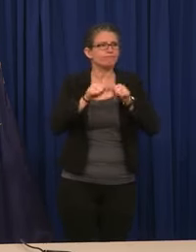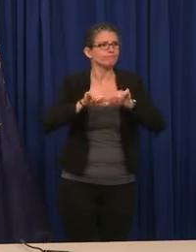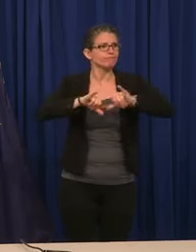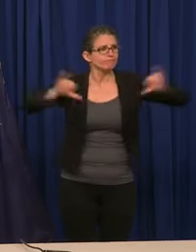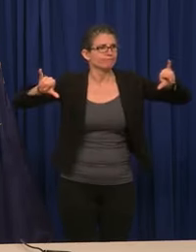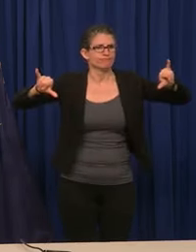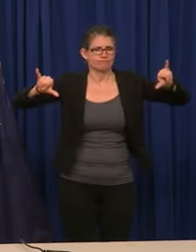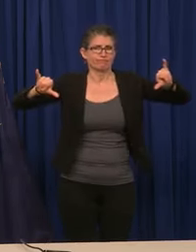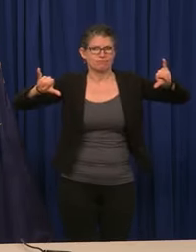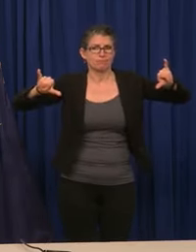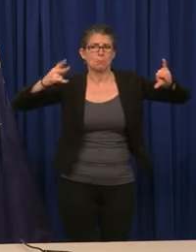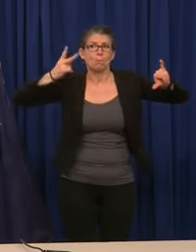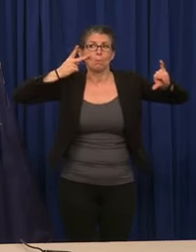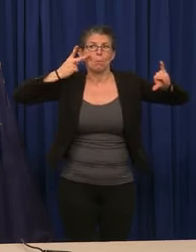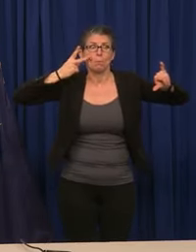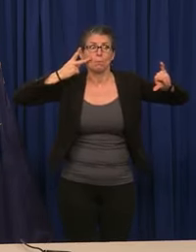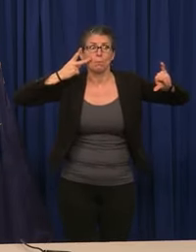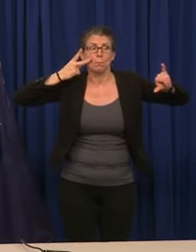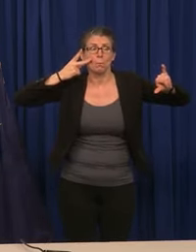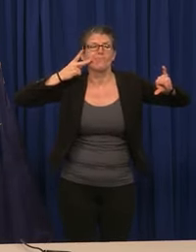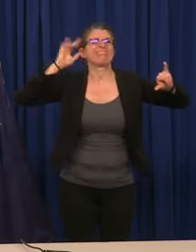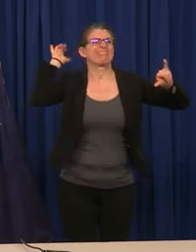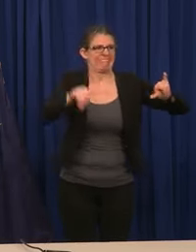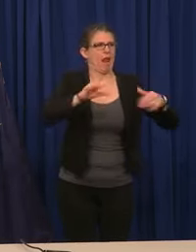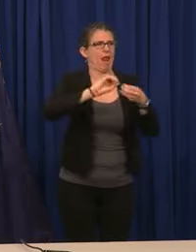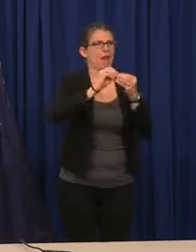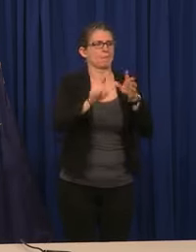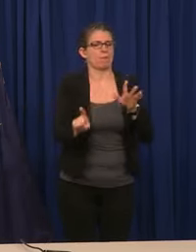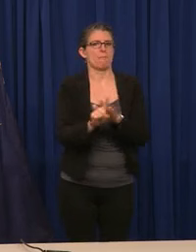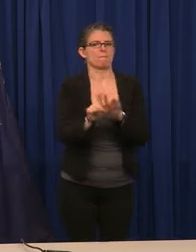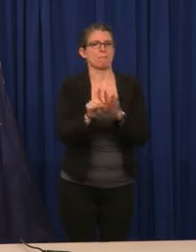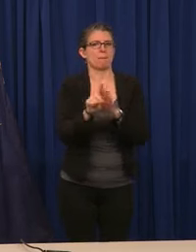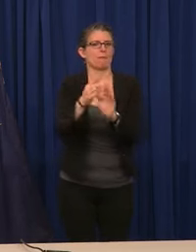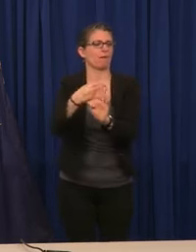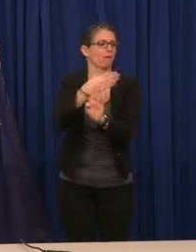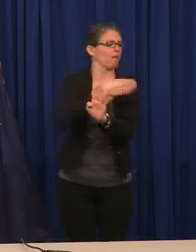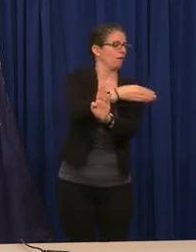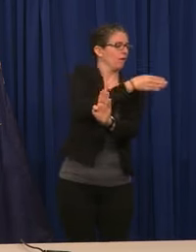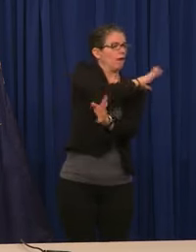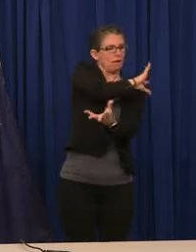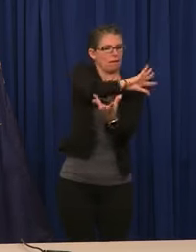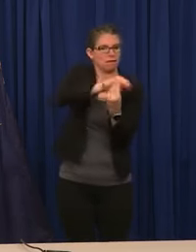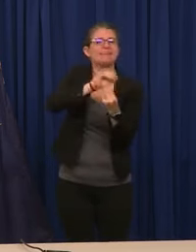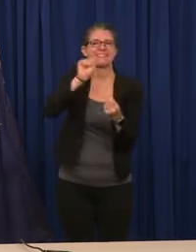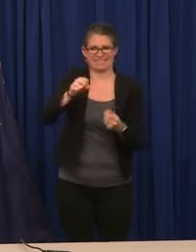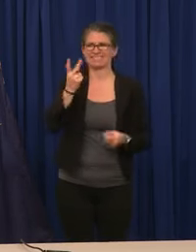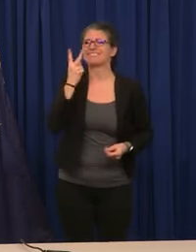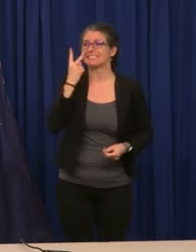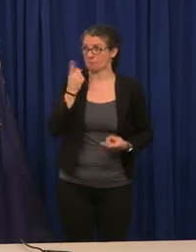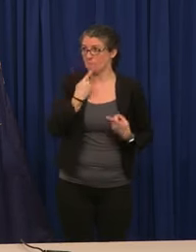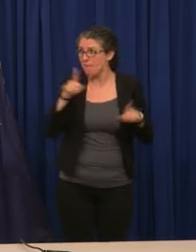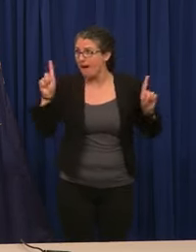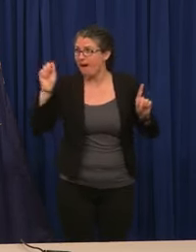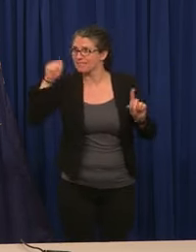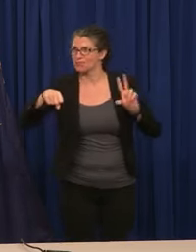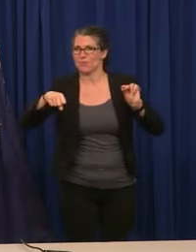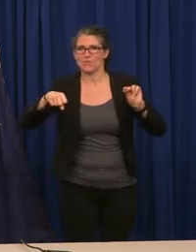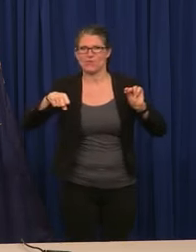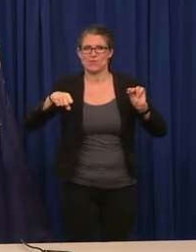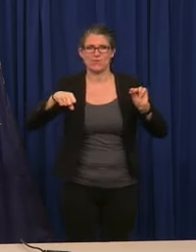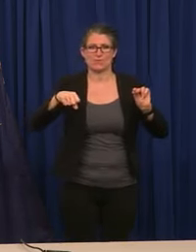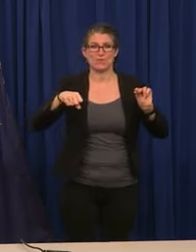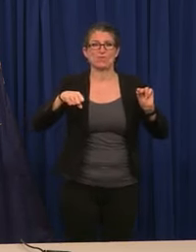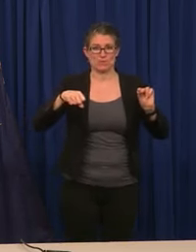physical distancing requirements. And so we're now, you know, that kind of takes us back to around March 15th or so. And